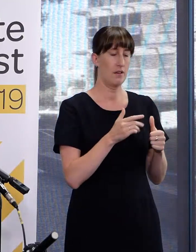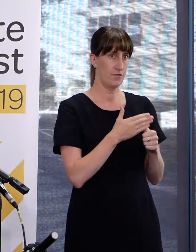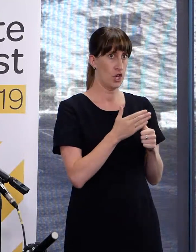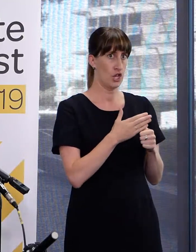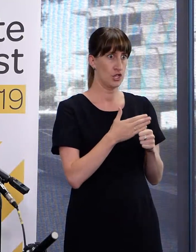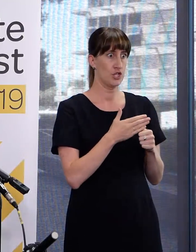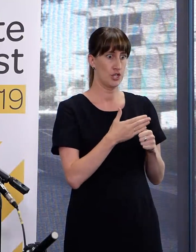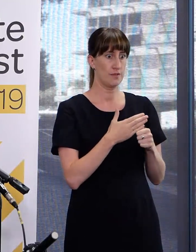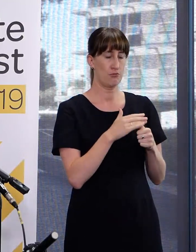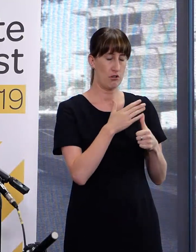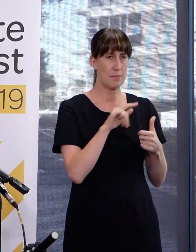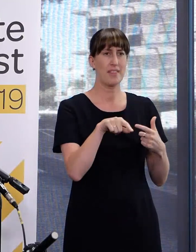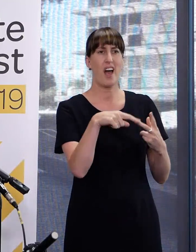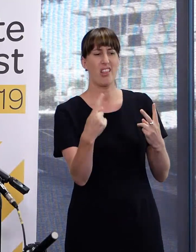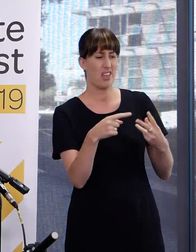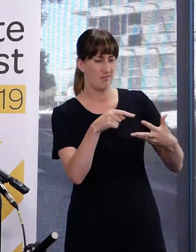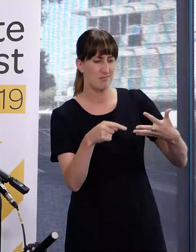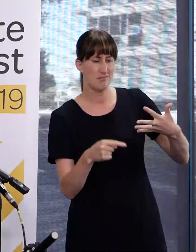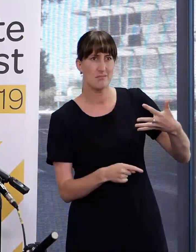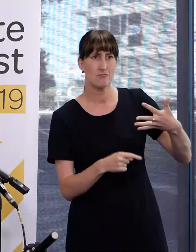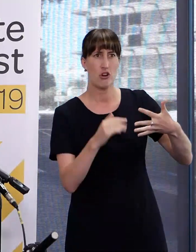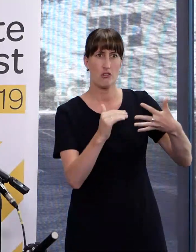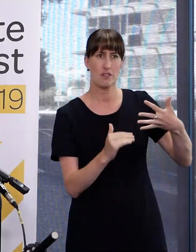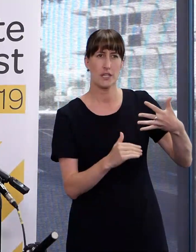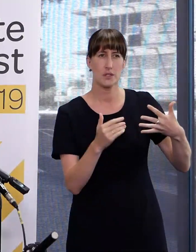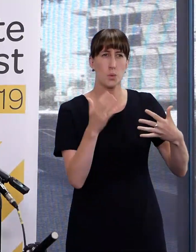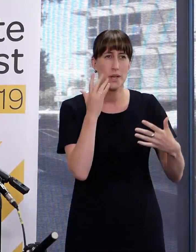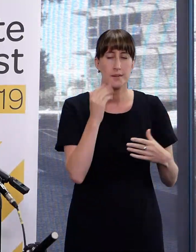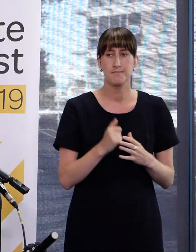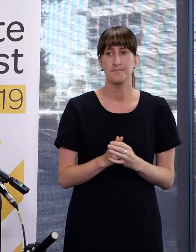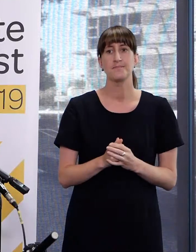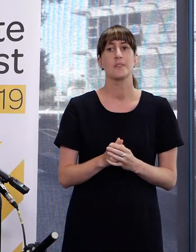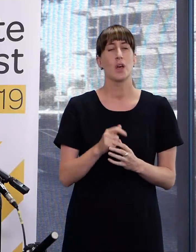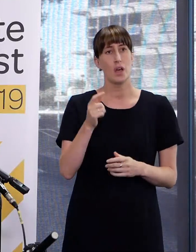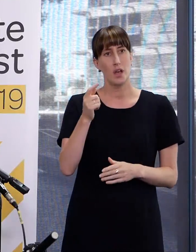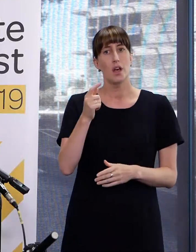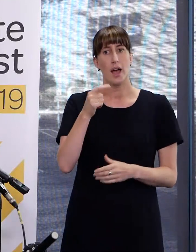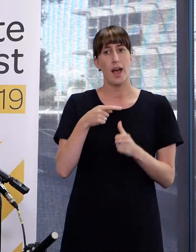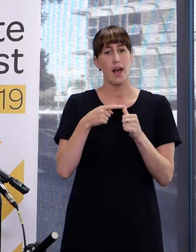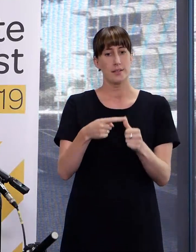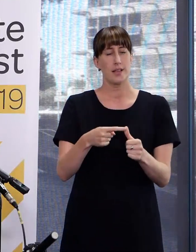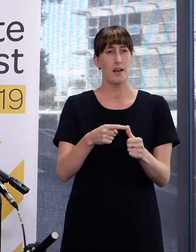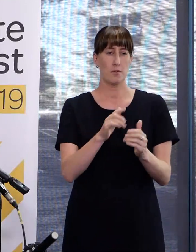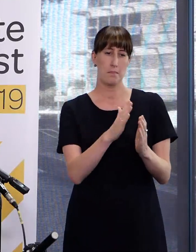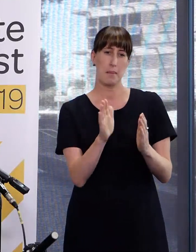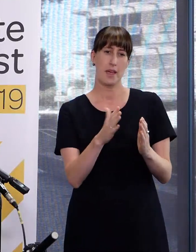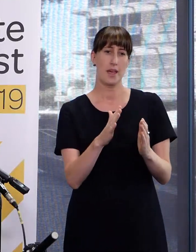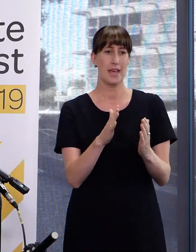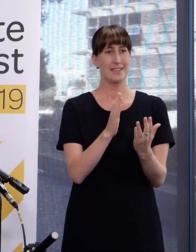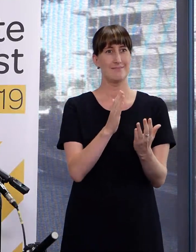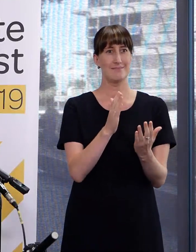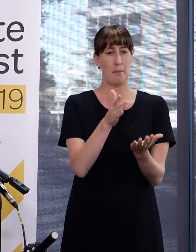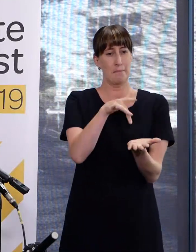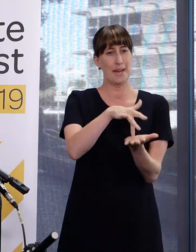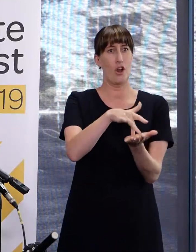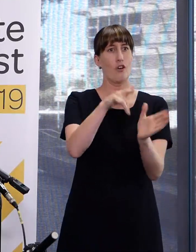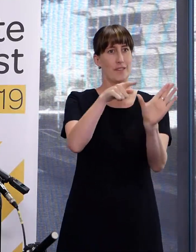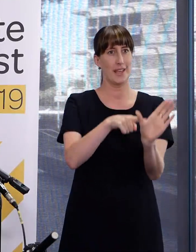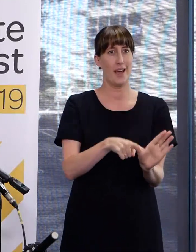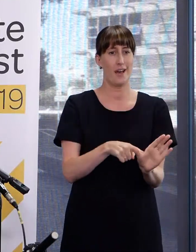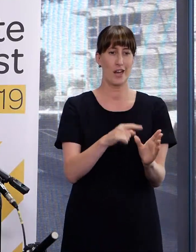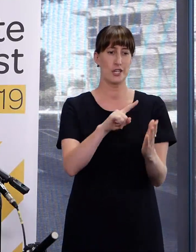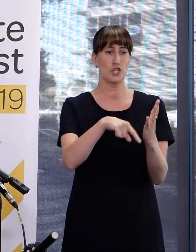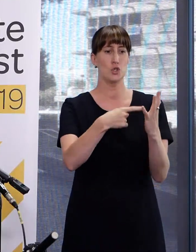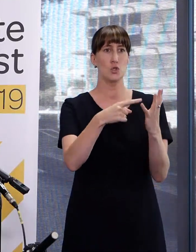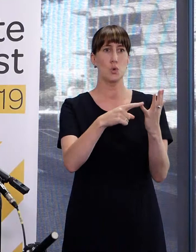the wider general population rollout would be in the second half of the year, so from July onwards, and that will be, as of